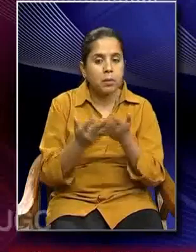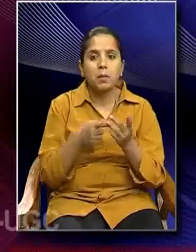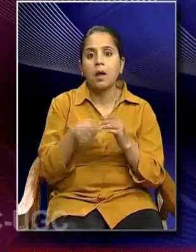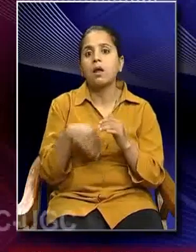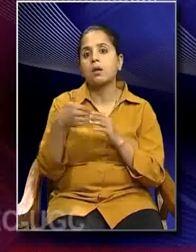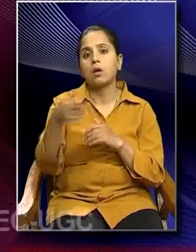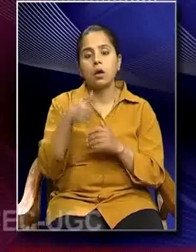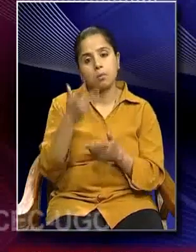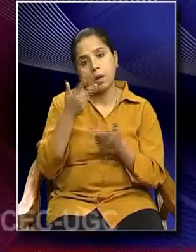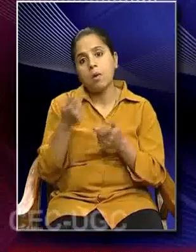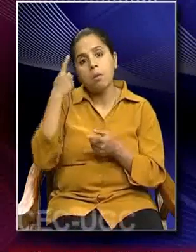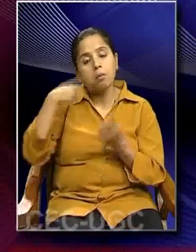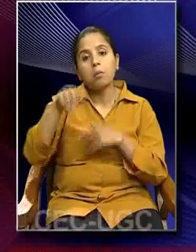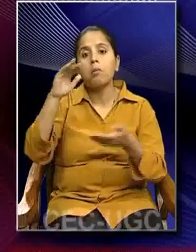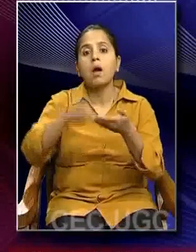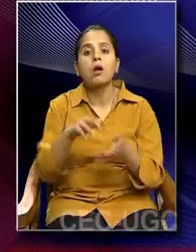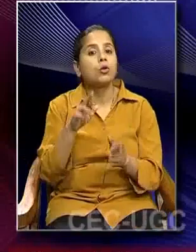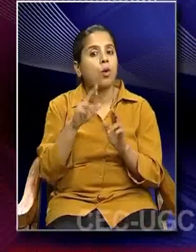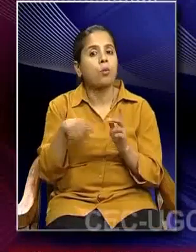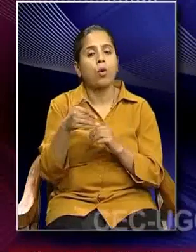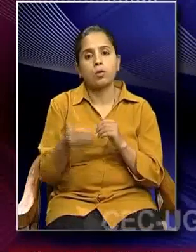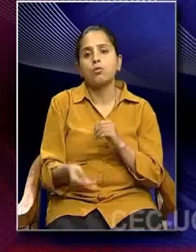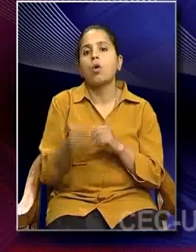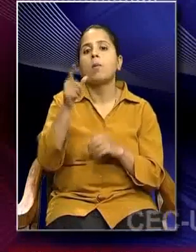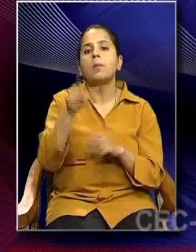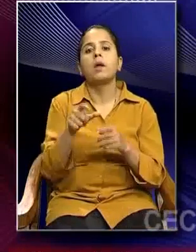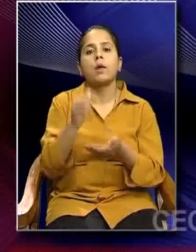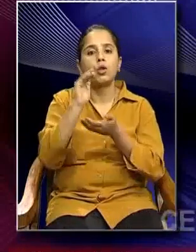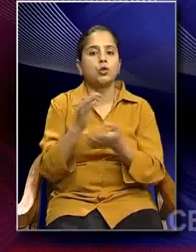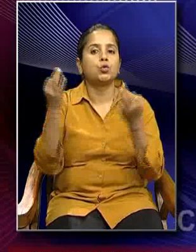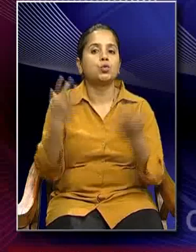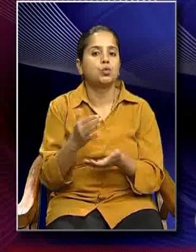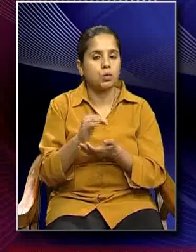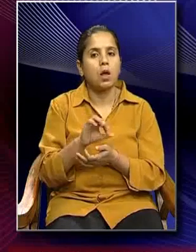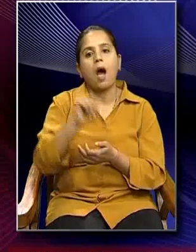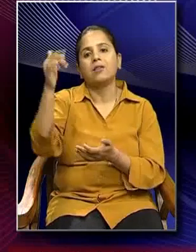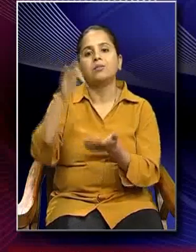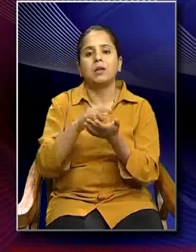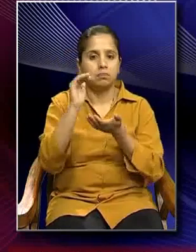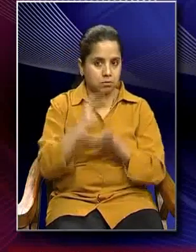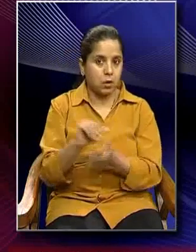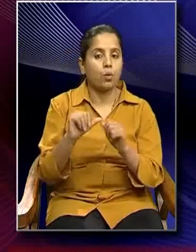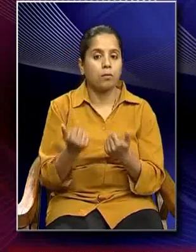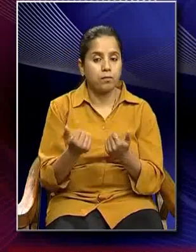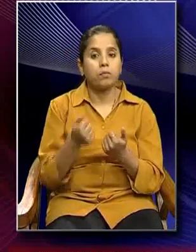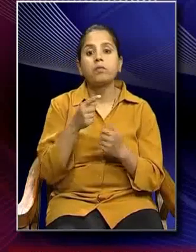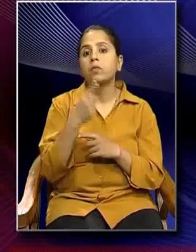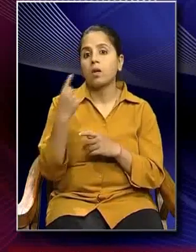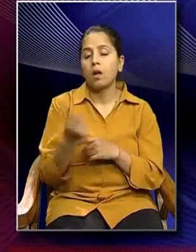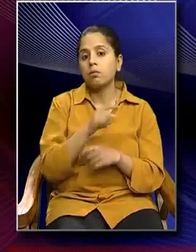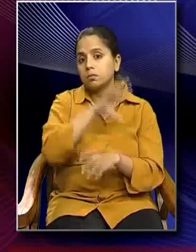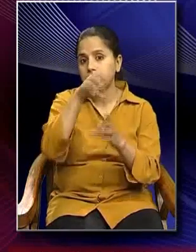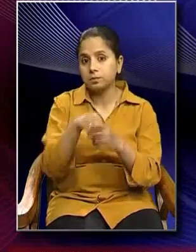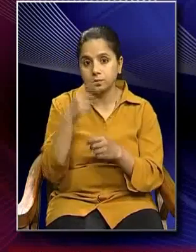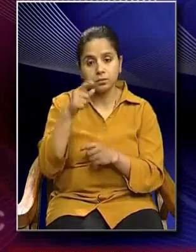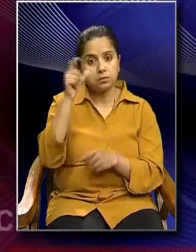into reprocreation, of course that will contribute to a number of new births in the place of destination, and thus would not only contribute in